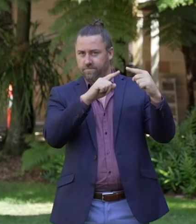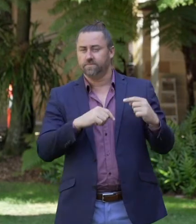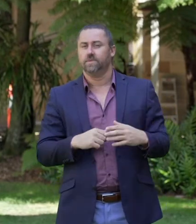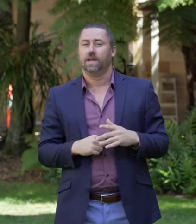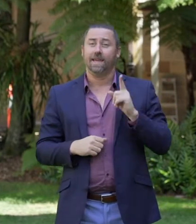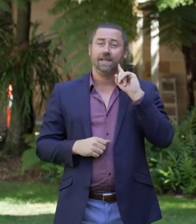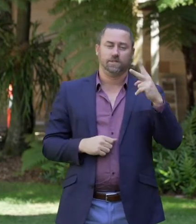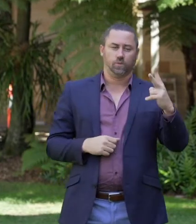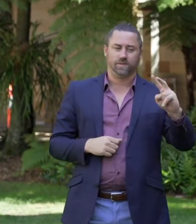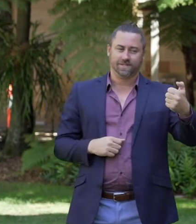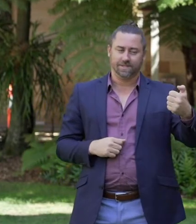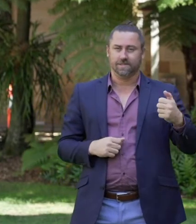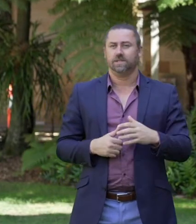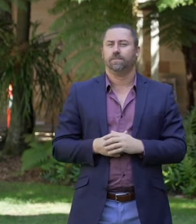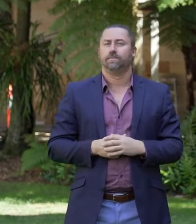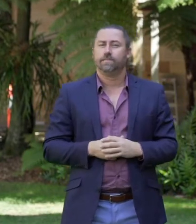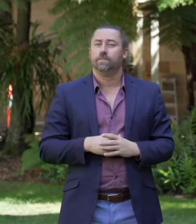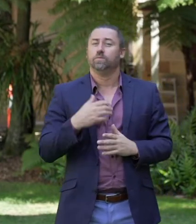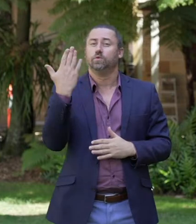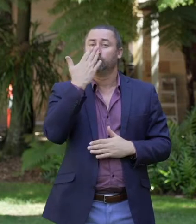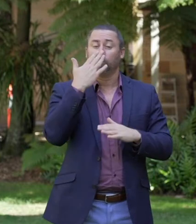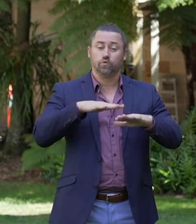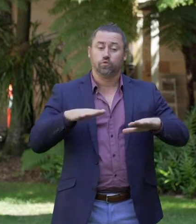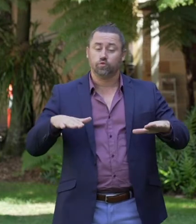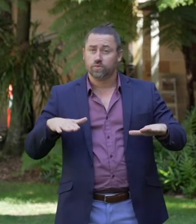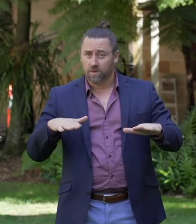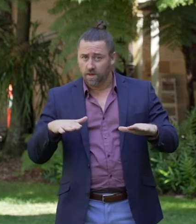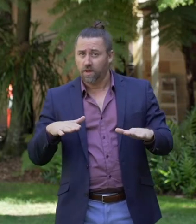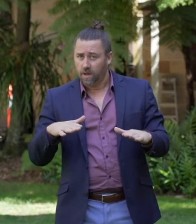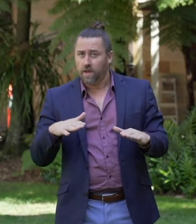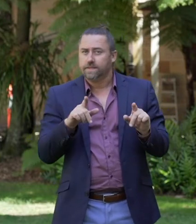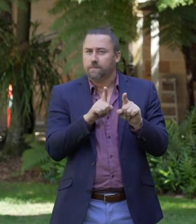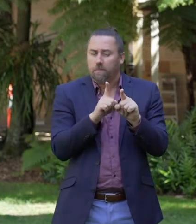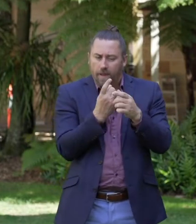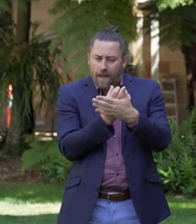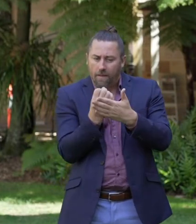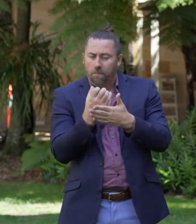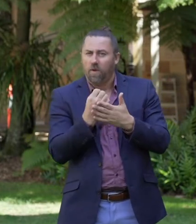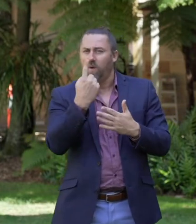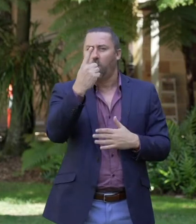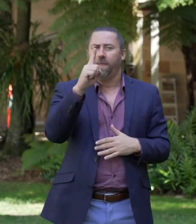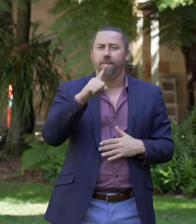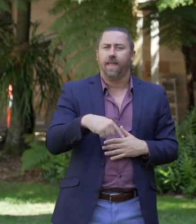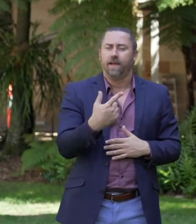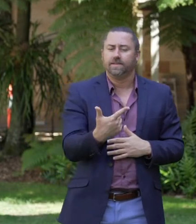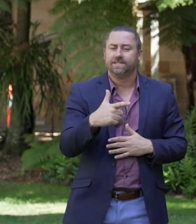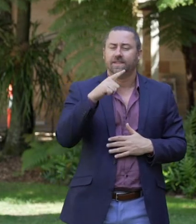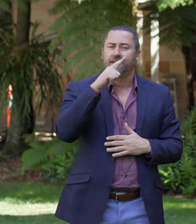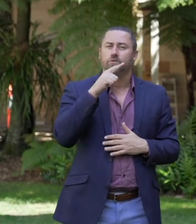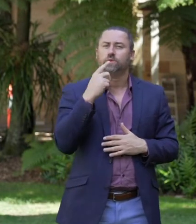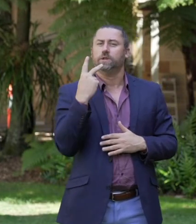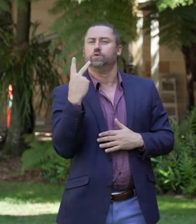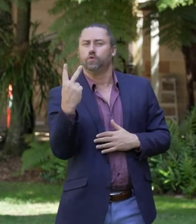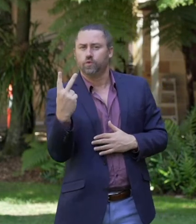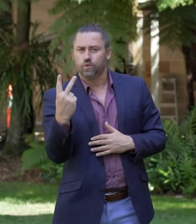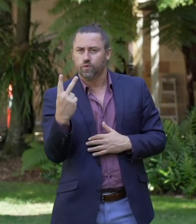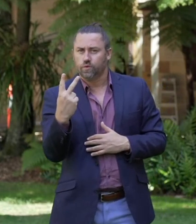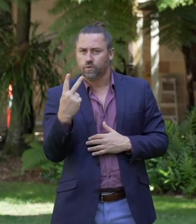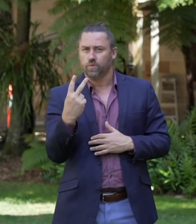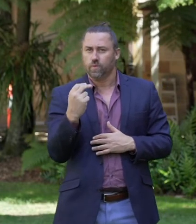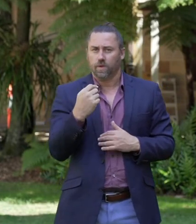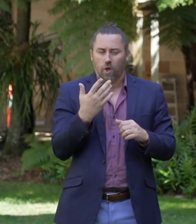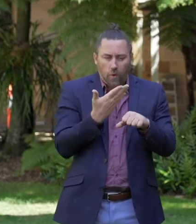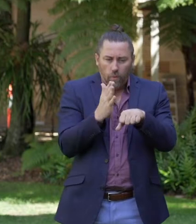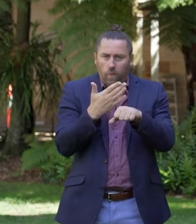26 yesterday. In school-aged children, again, numbers are fairly stable. 1,702 cases to report in the last